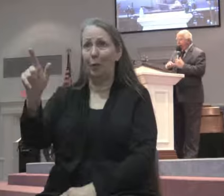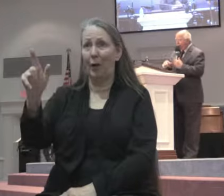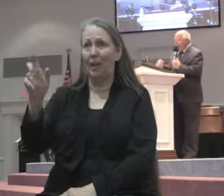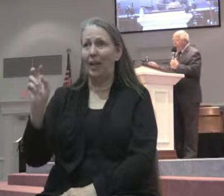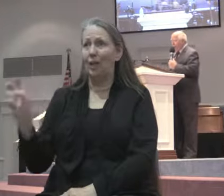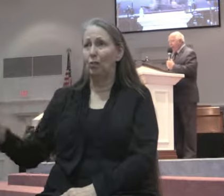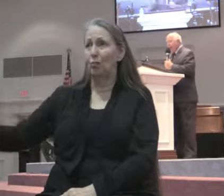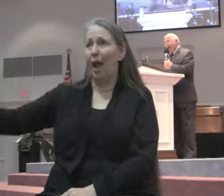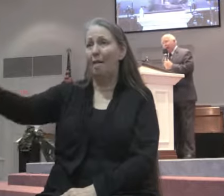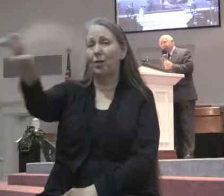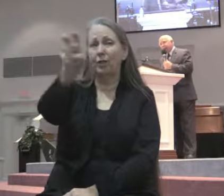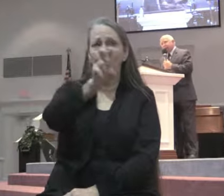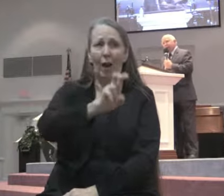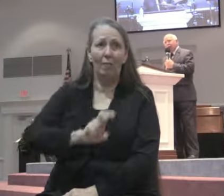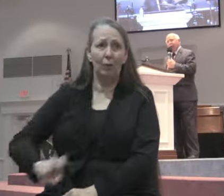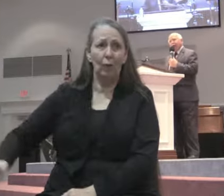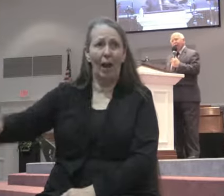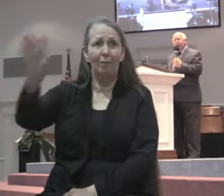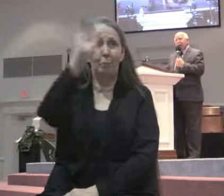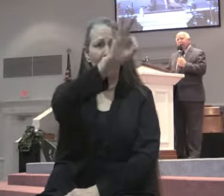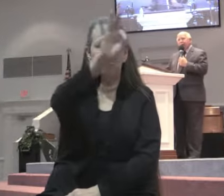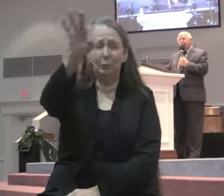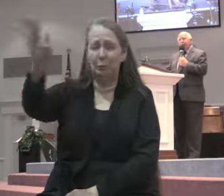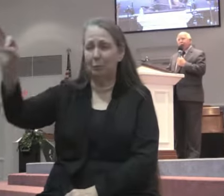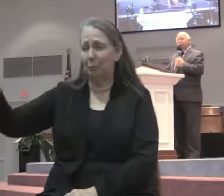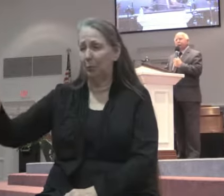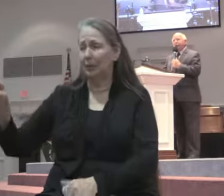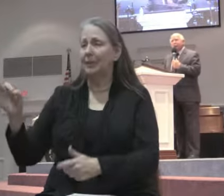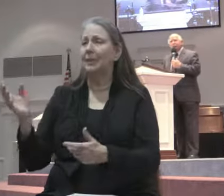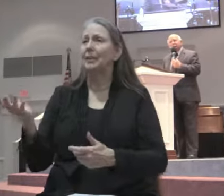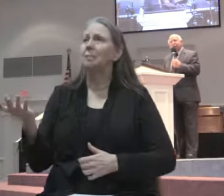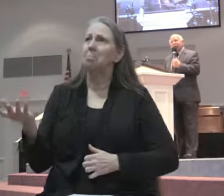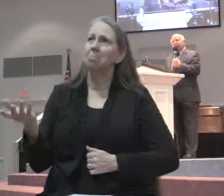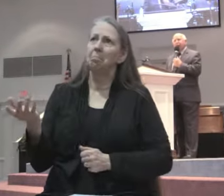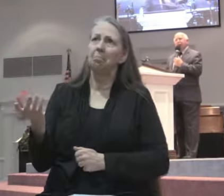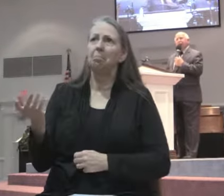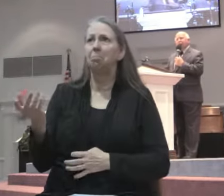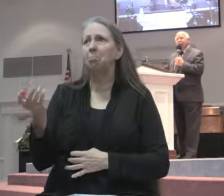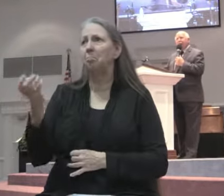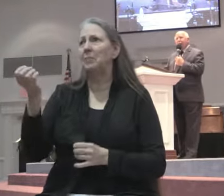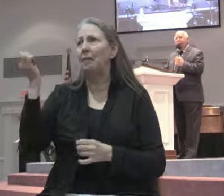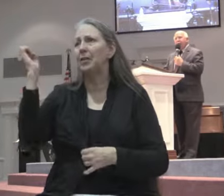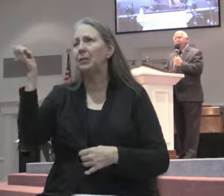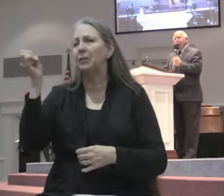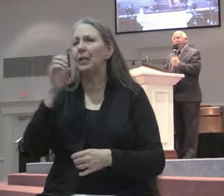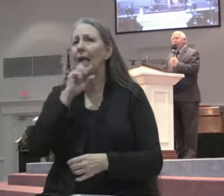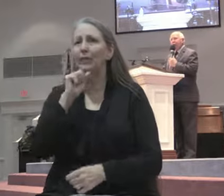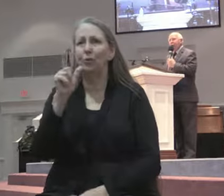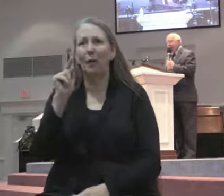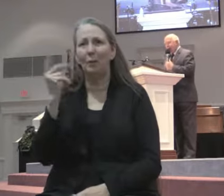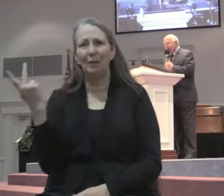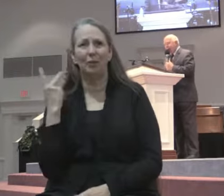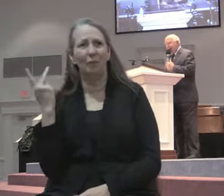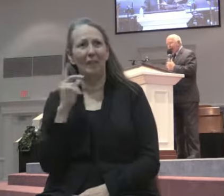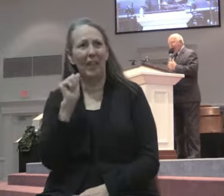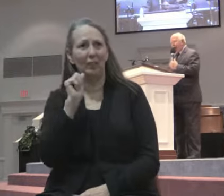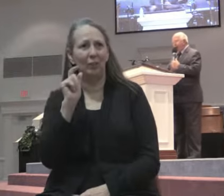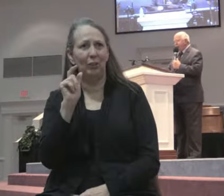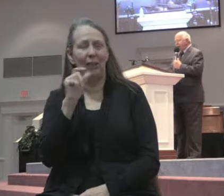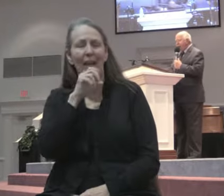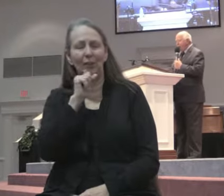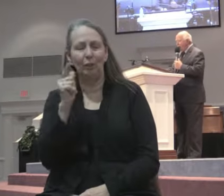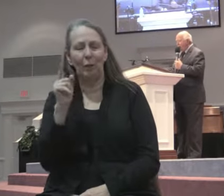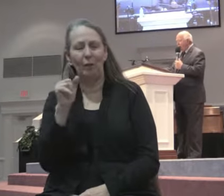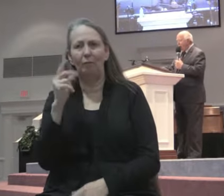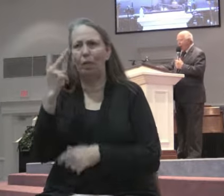had served with my pastor before then. We went out to evangelize at 21 years old. We